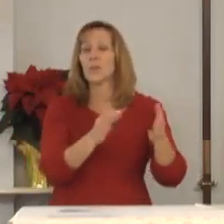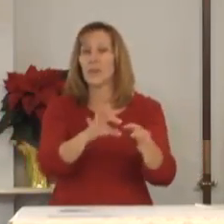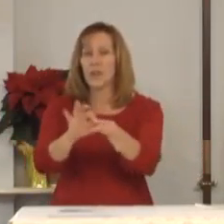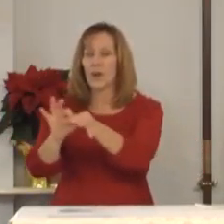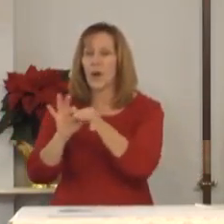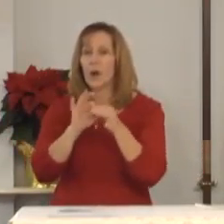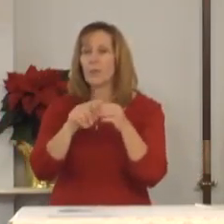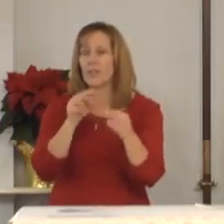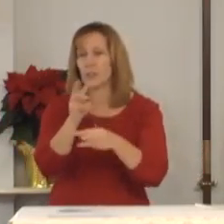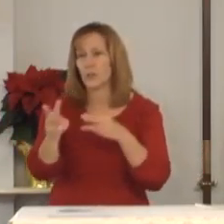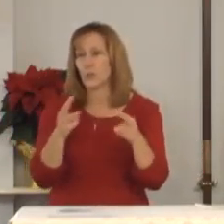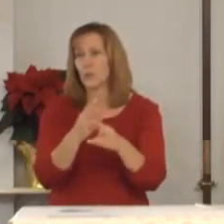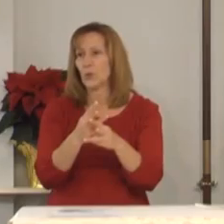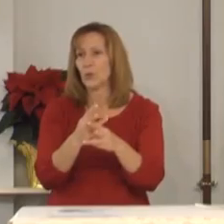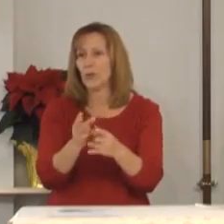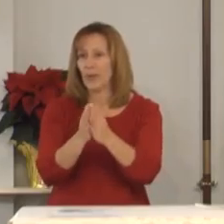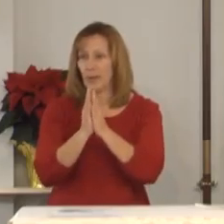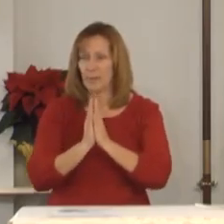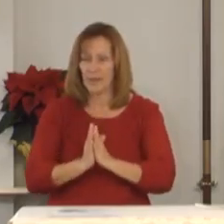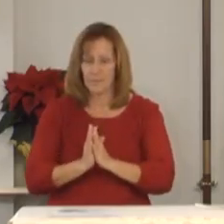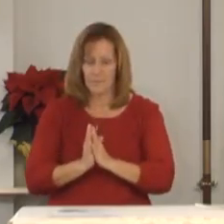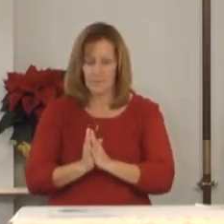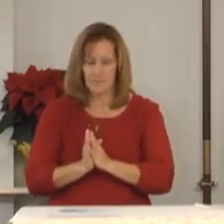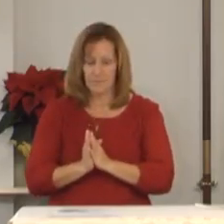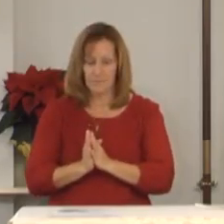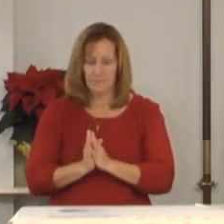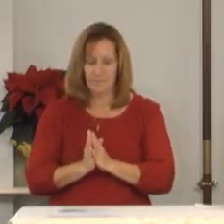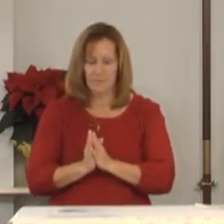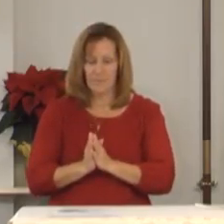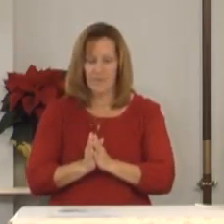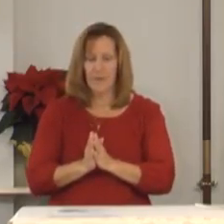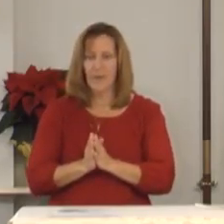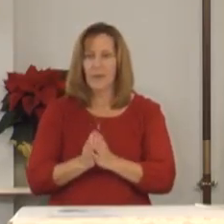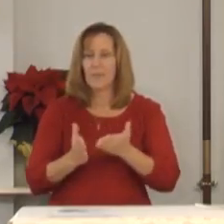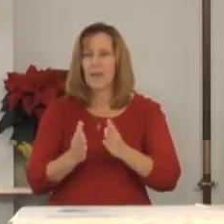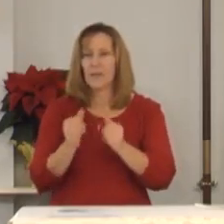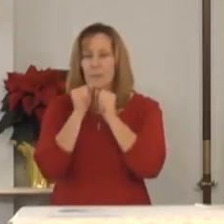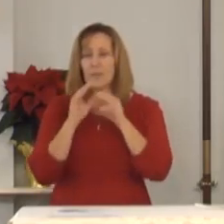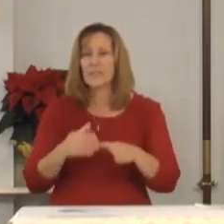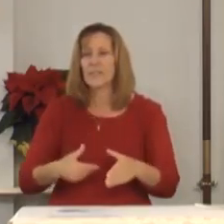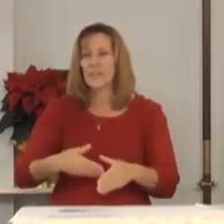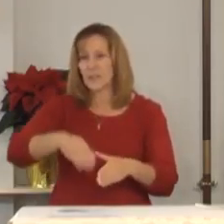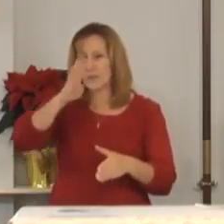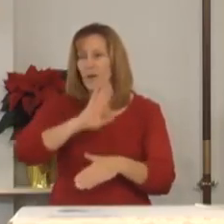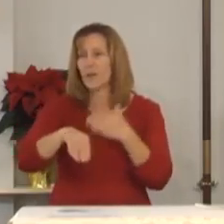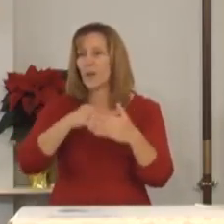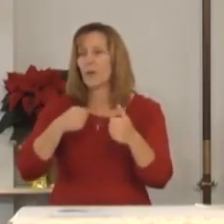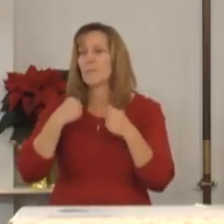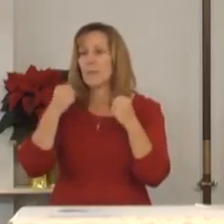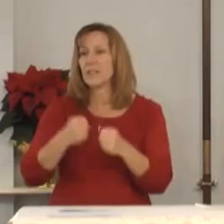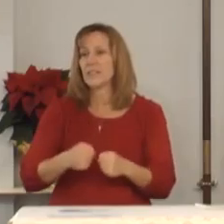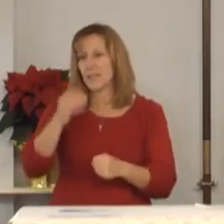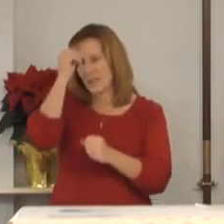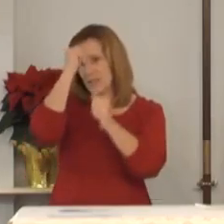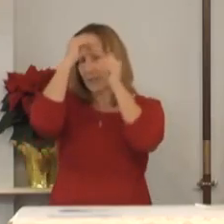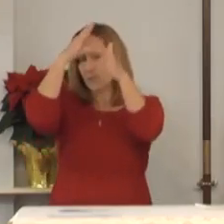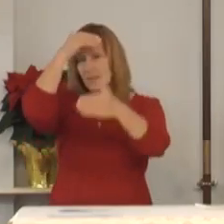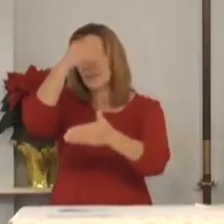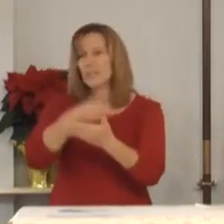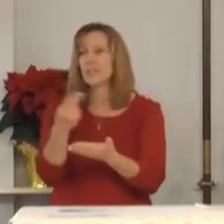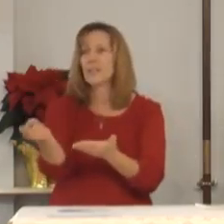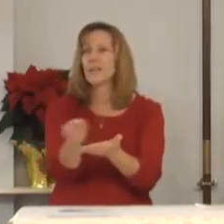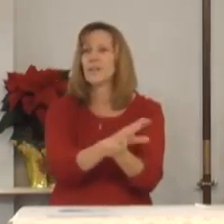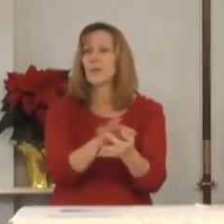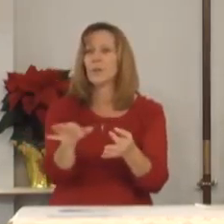to our world. Amen. And may the blessing of God Almighty, the Father, the Son, and the